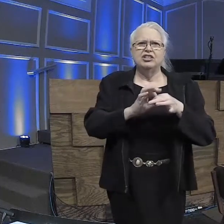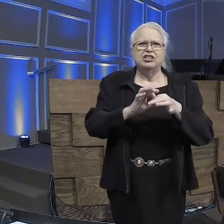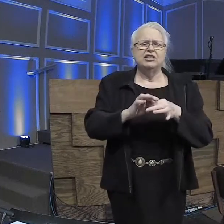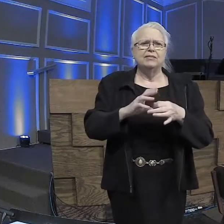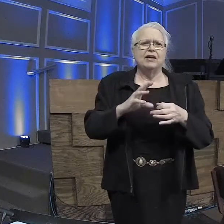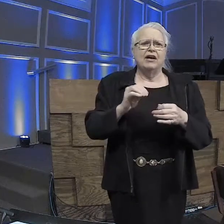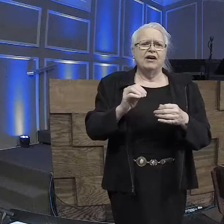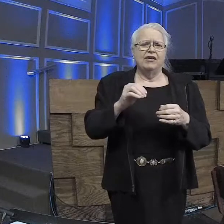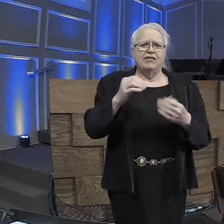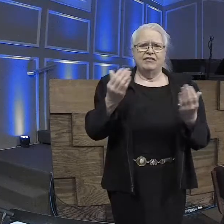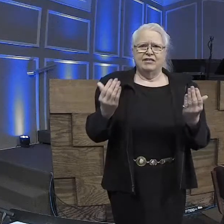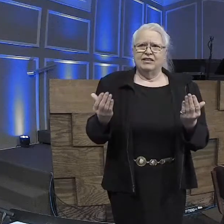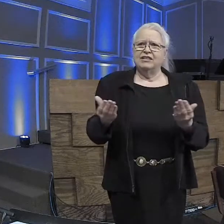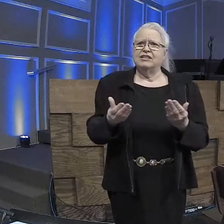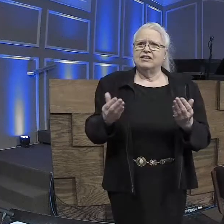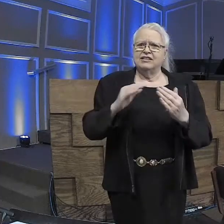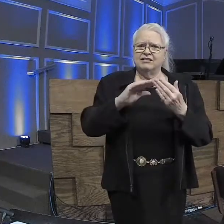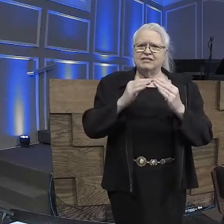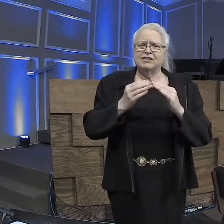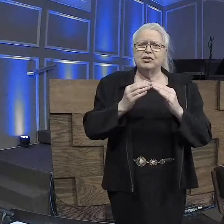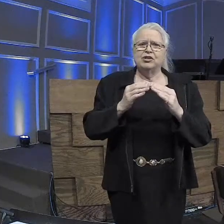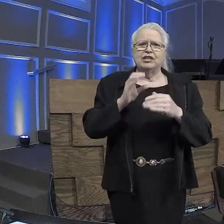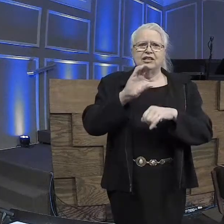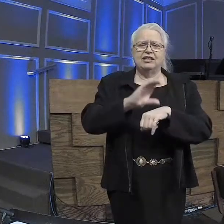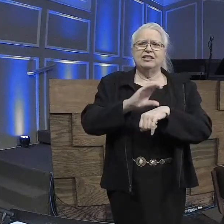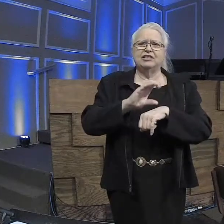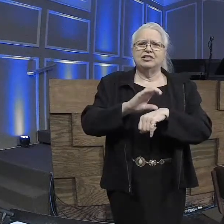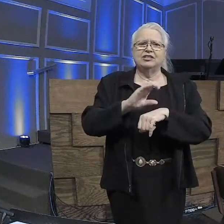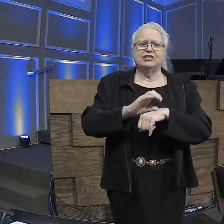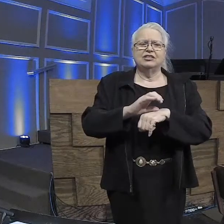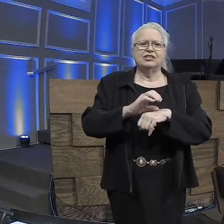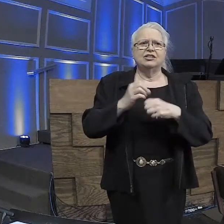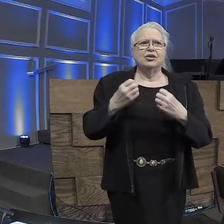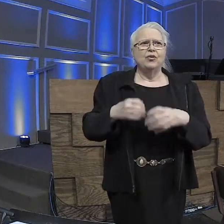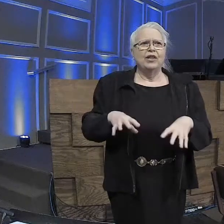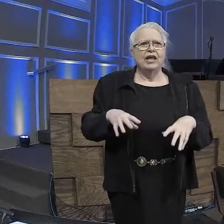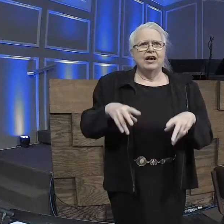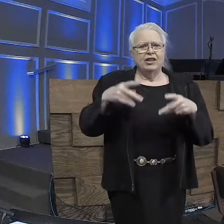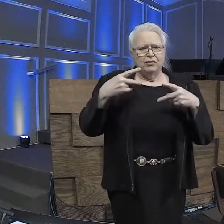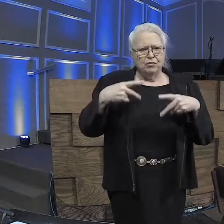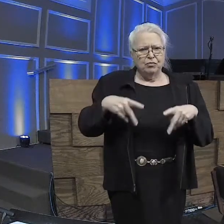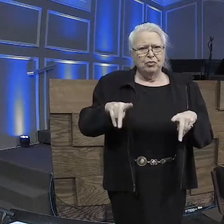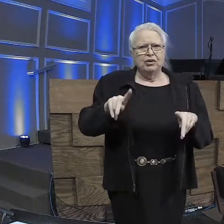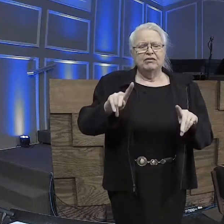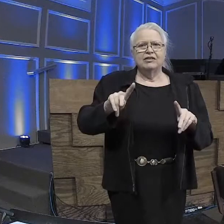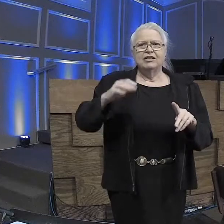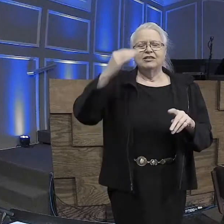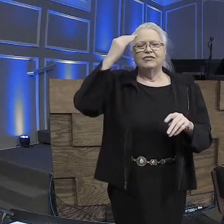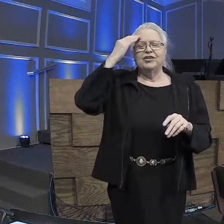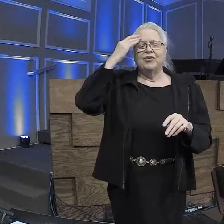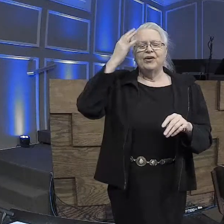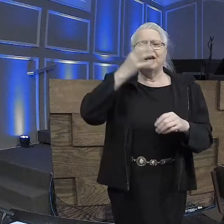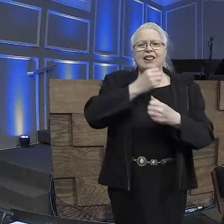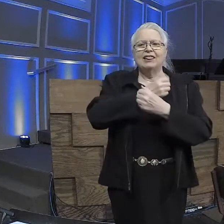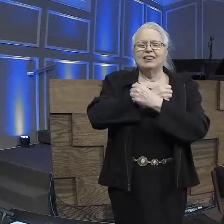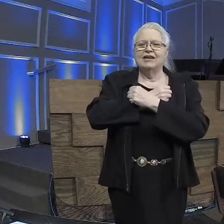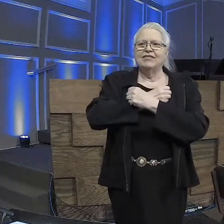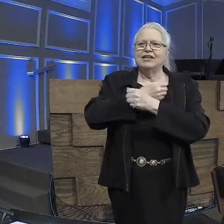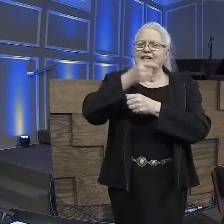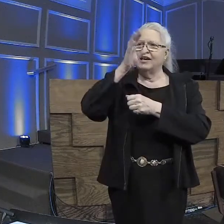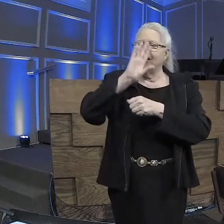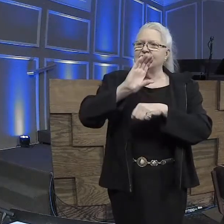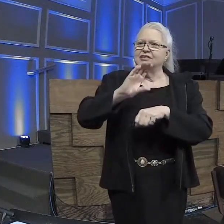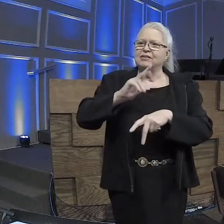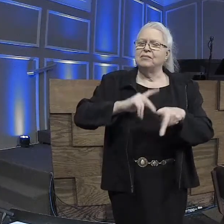the privilege of knowing and loving God's people. But the answer is not the church. The answer is in the head of